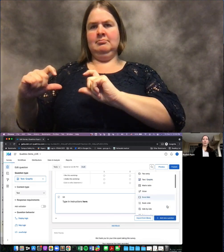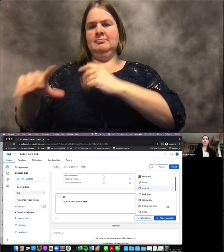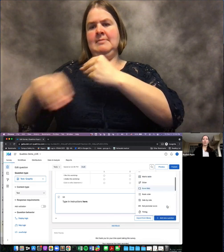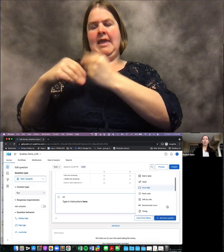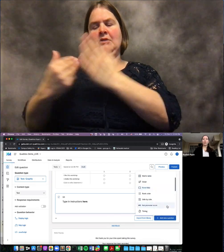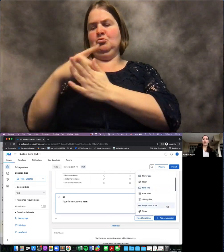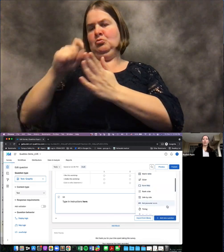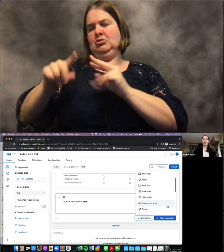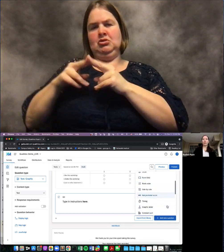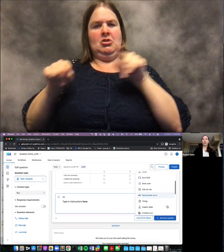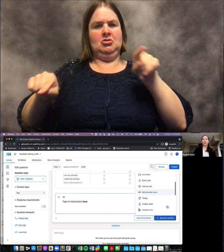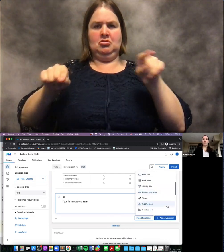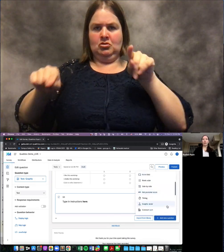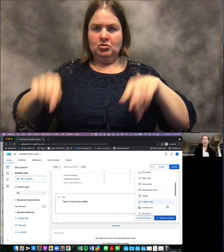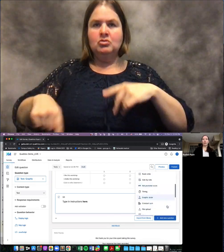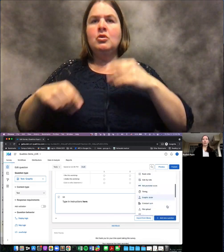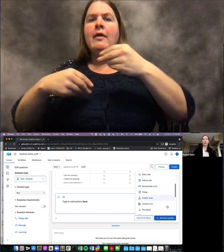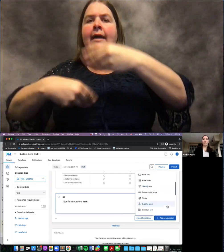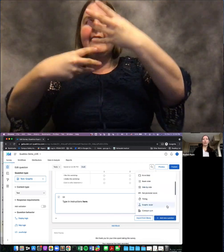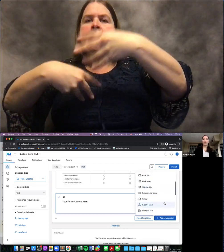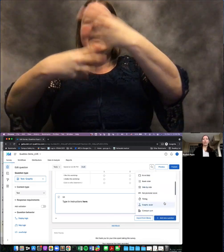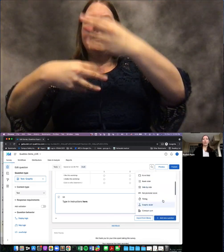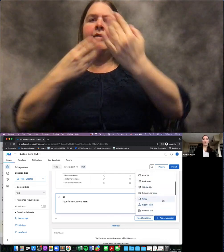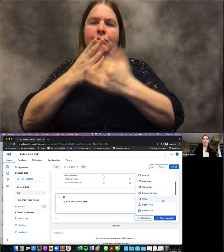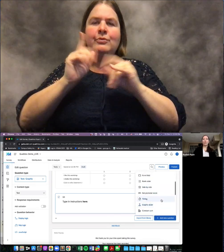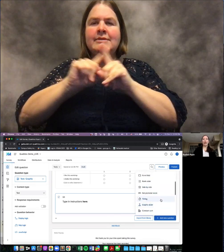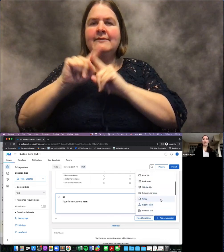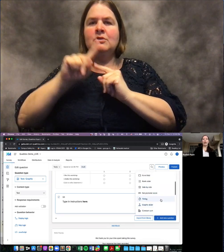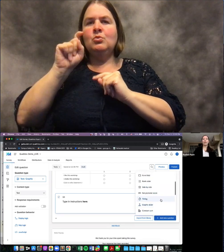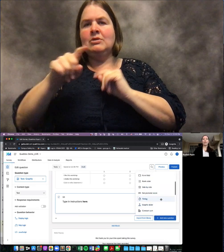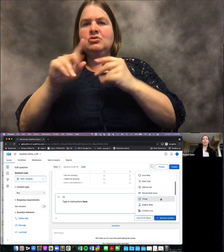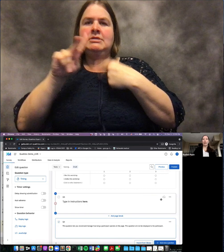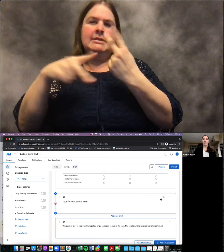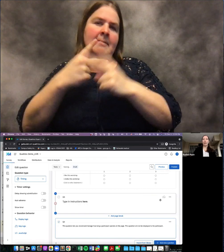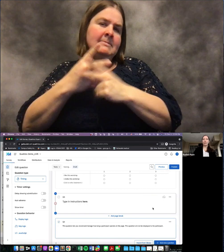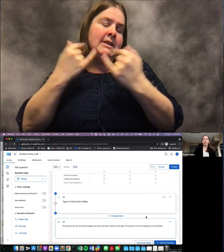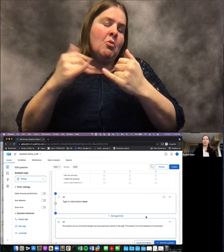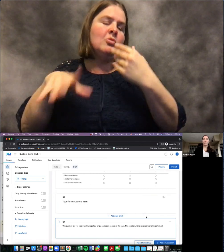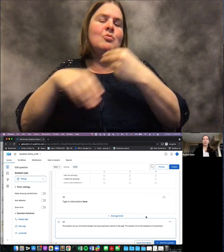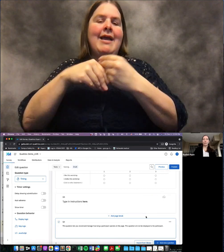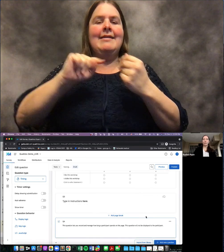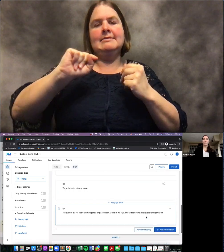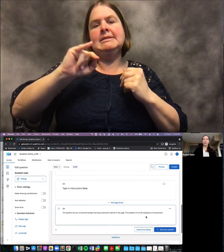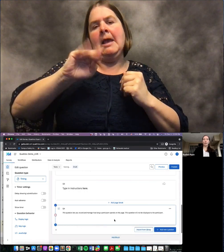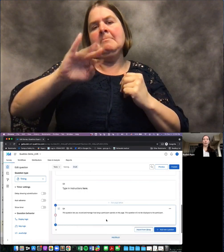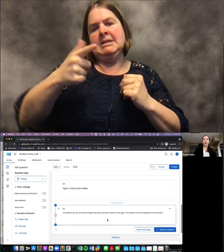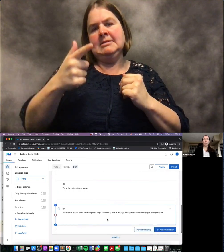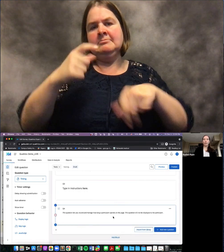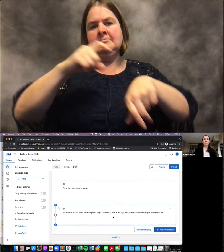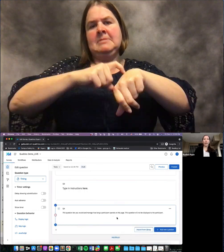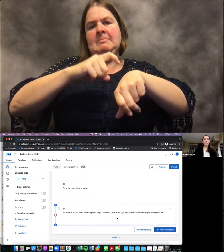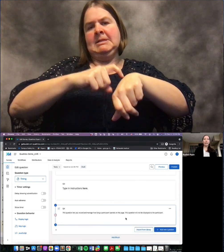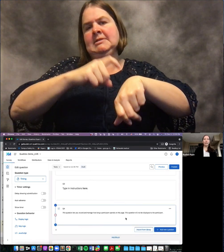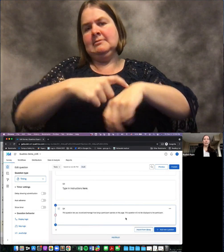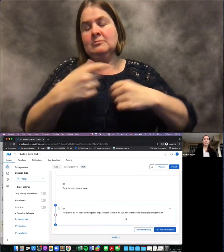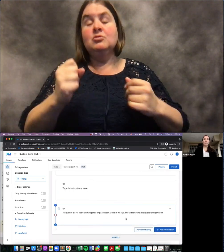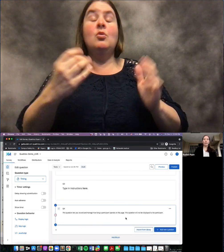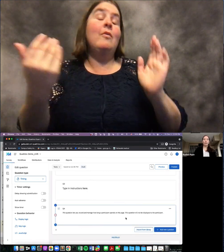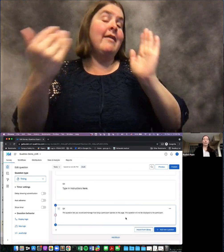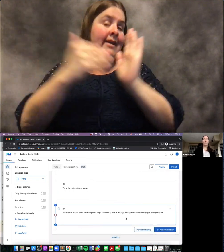So I would scroll down for the question types, and this time I want to add timing. So